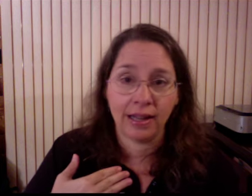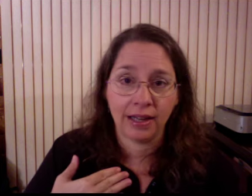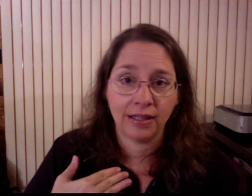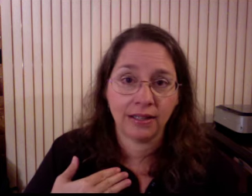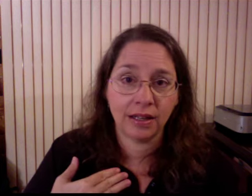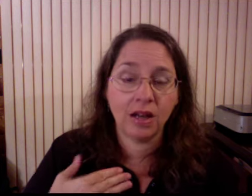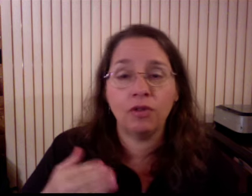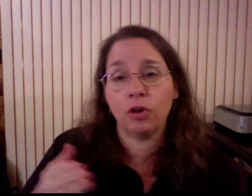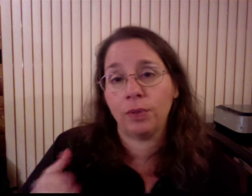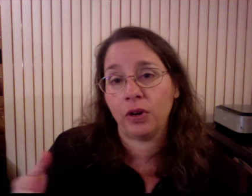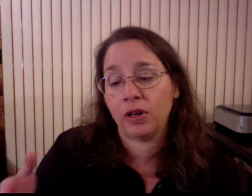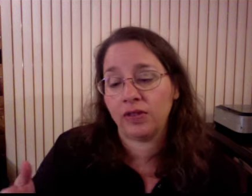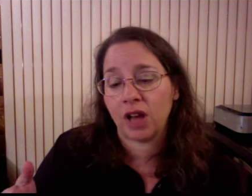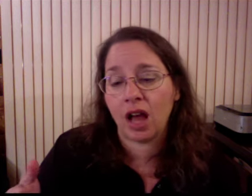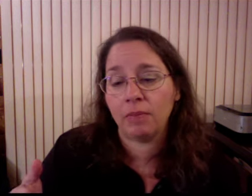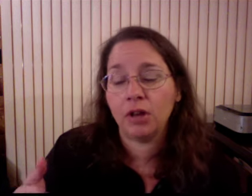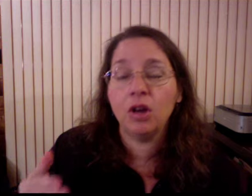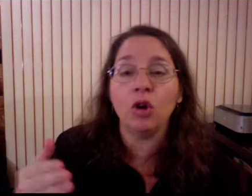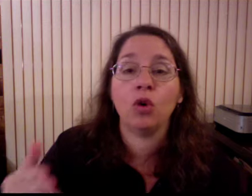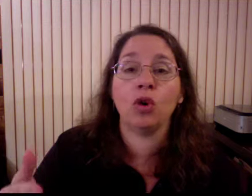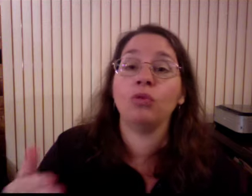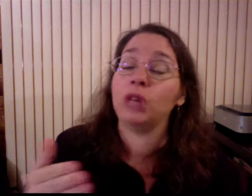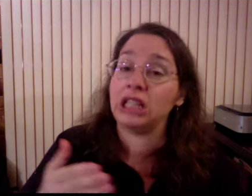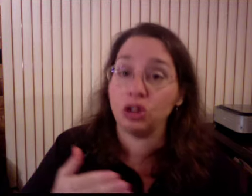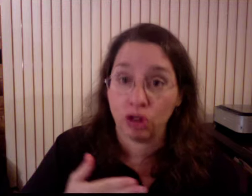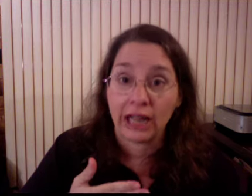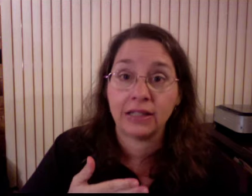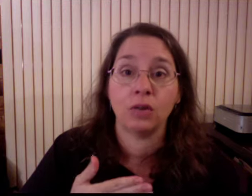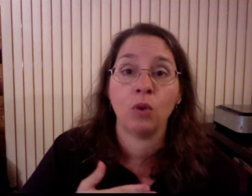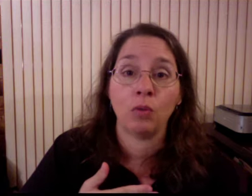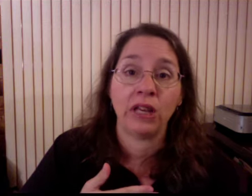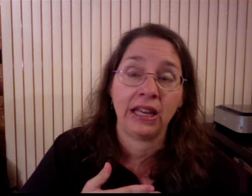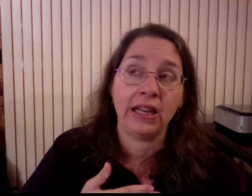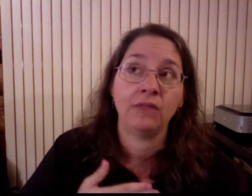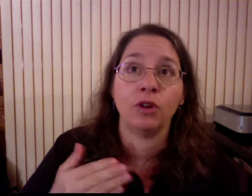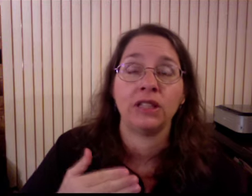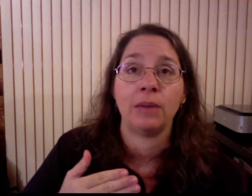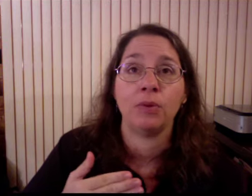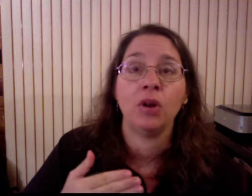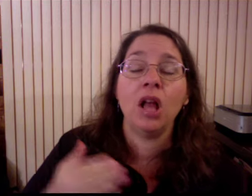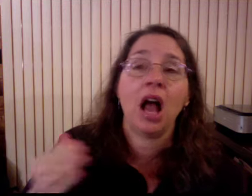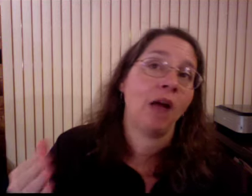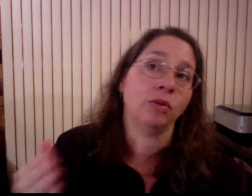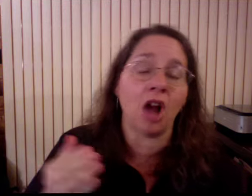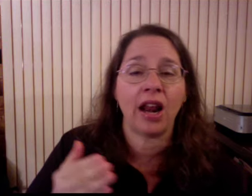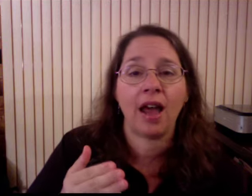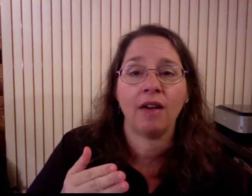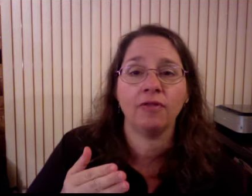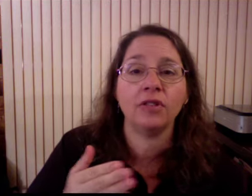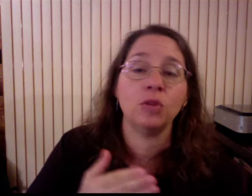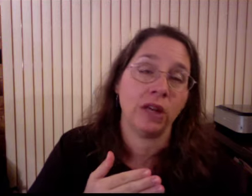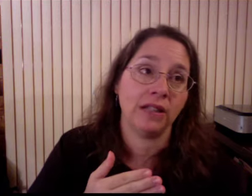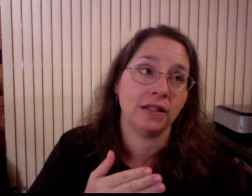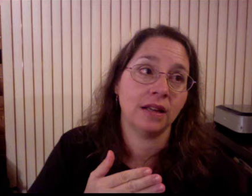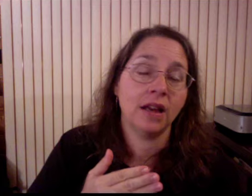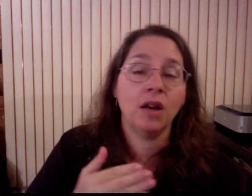eat for a period of time or restrict what we eat. For example, I will not have sweets, or